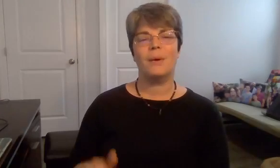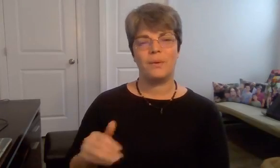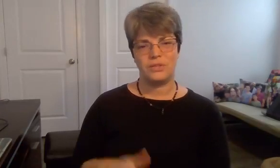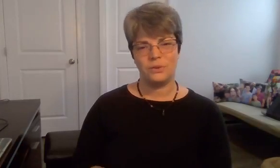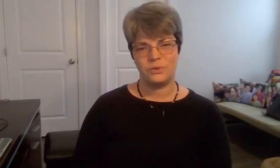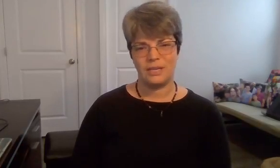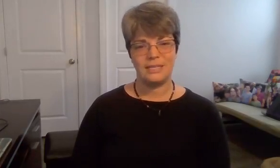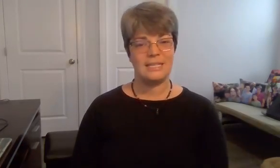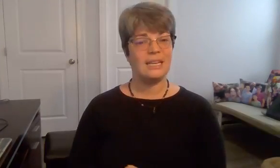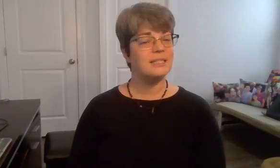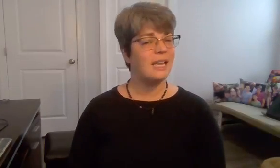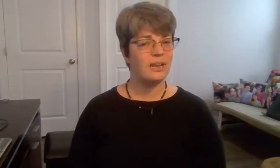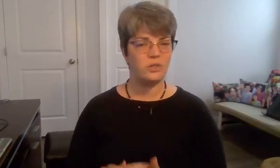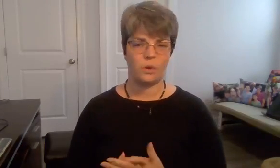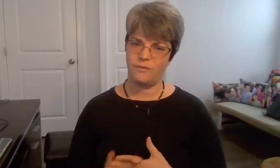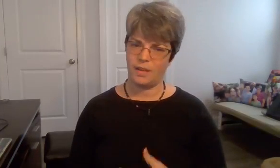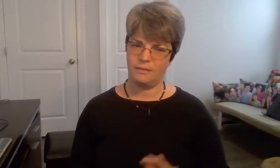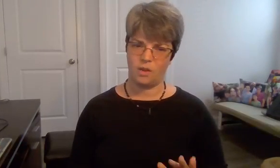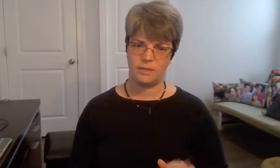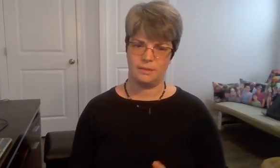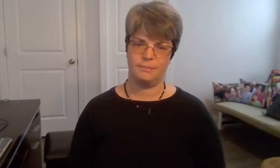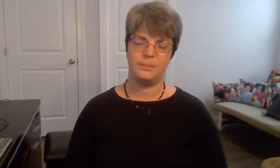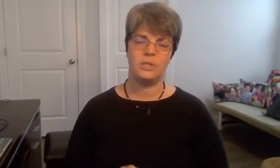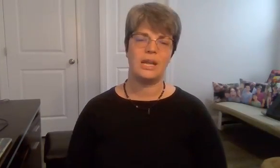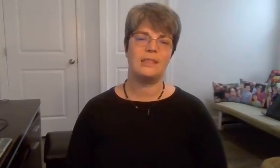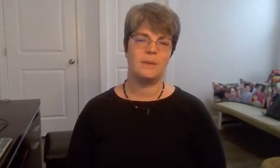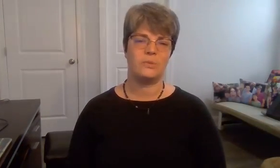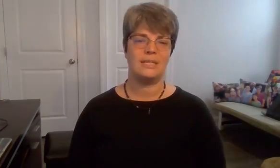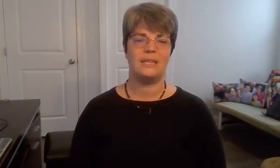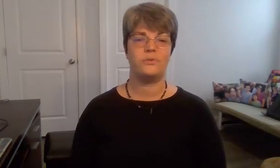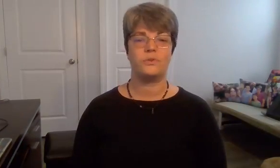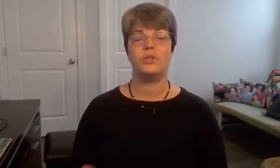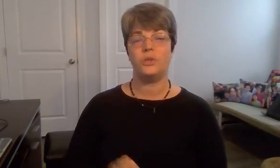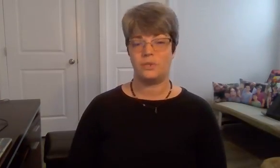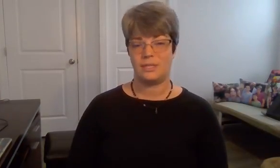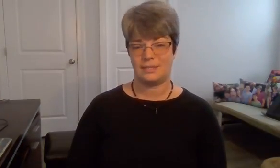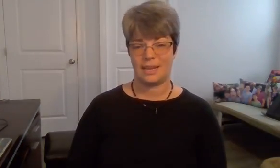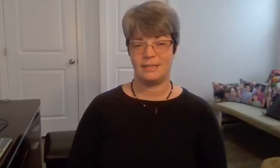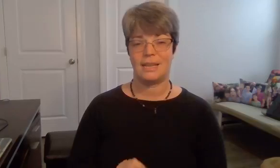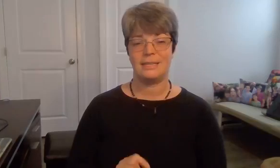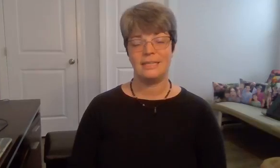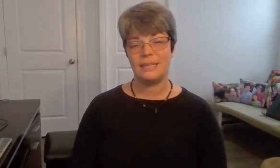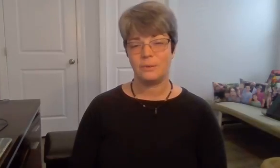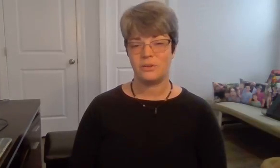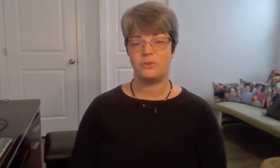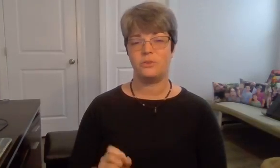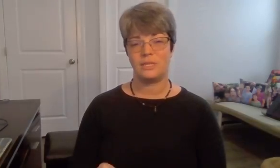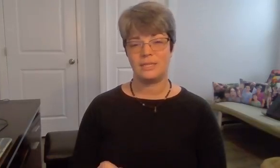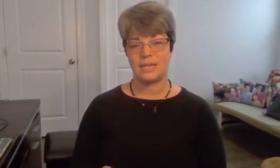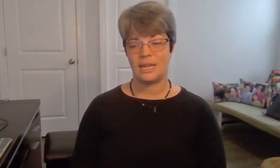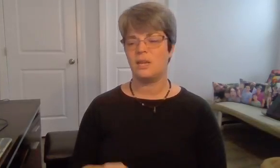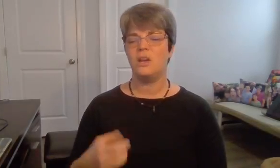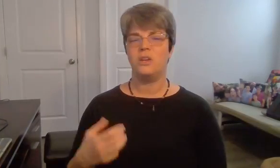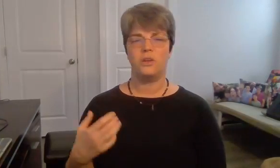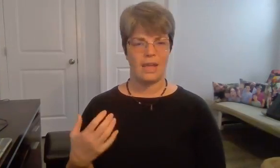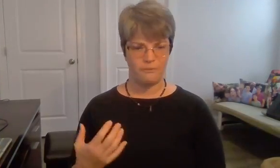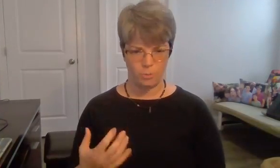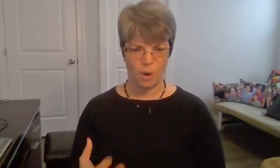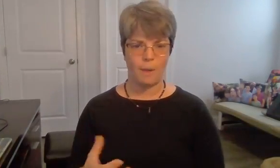with children, singing and signing, totally fun, awesome. Just not the best way to introduce the signs. Ideally, when you're introducing signs, you're going to have props.